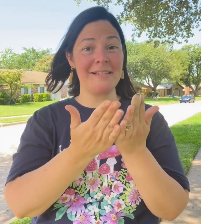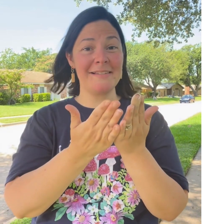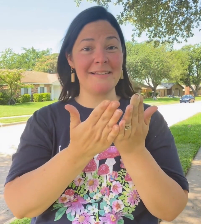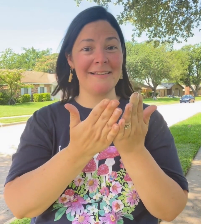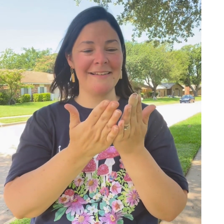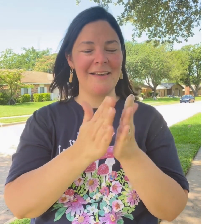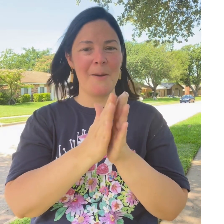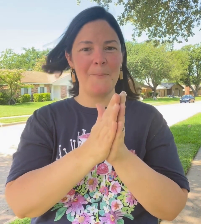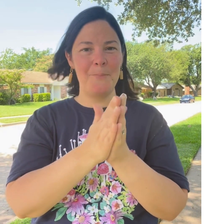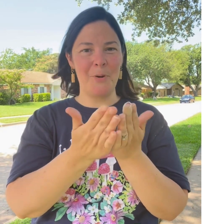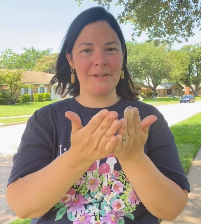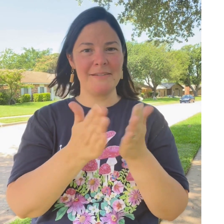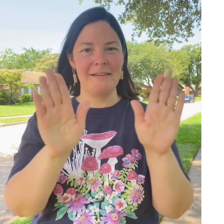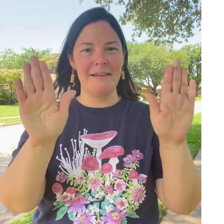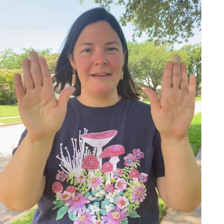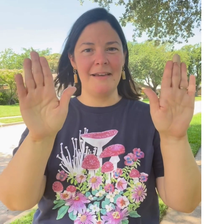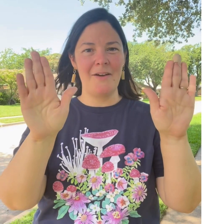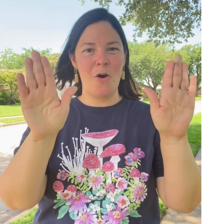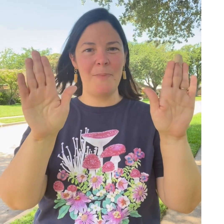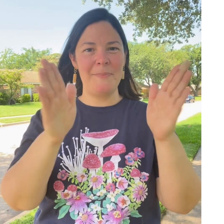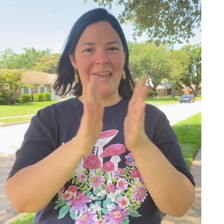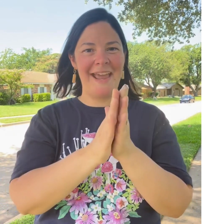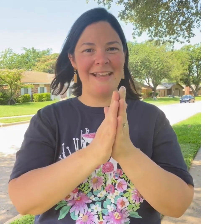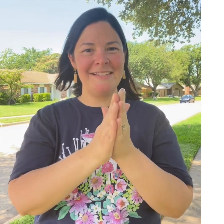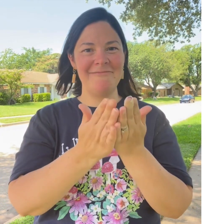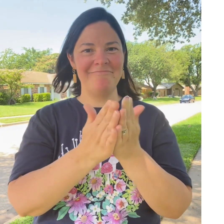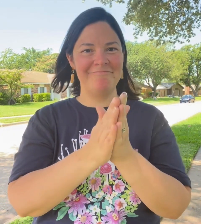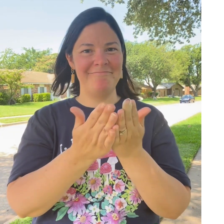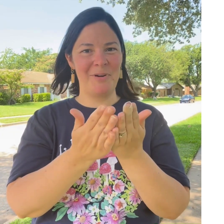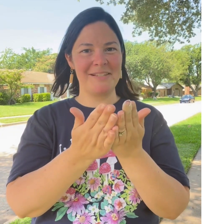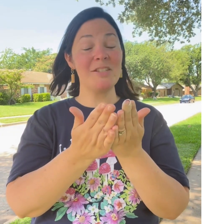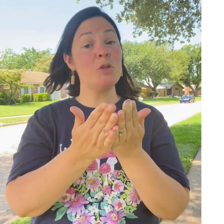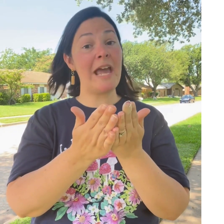Books. Books. Open B hands, books. 2 times.